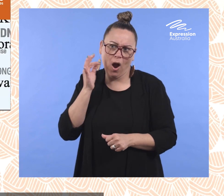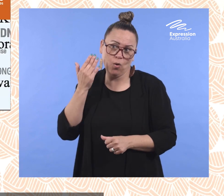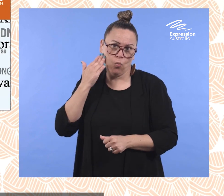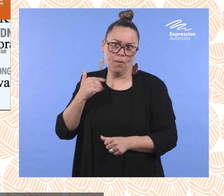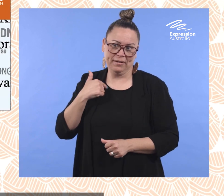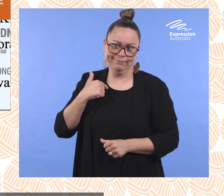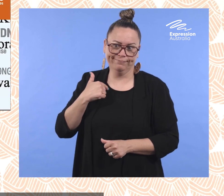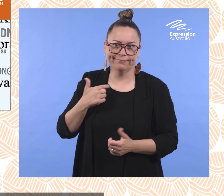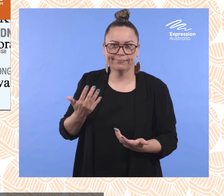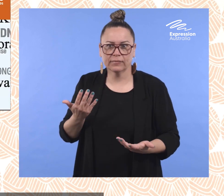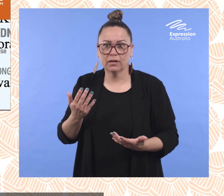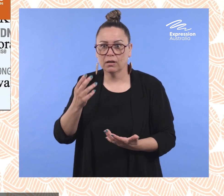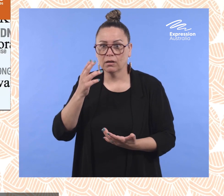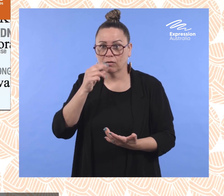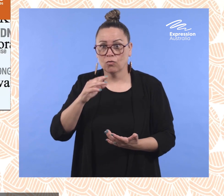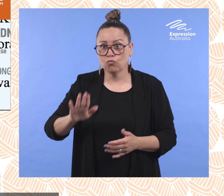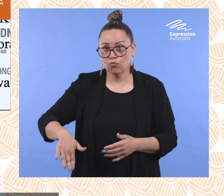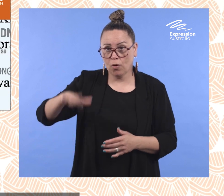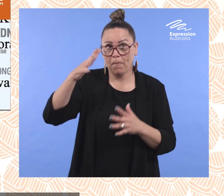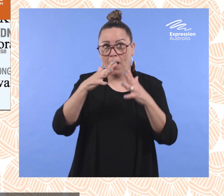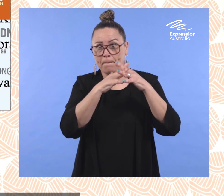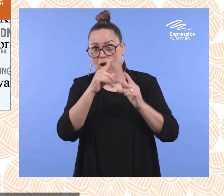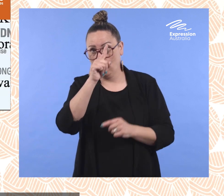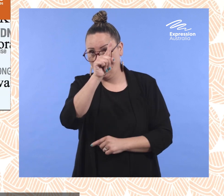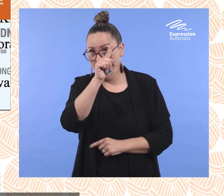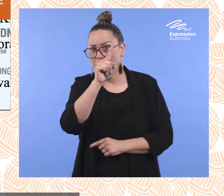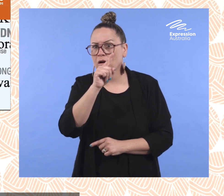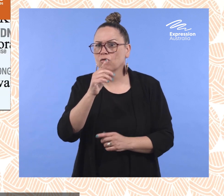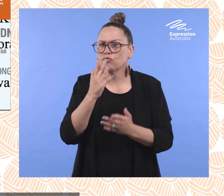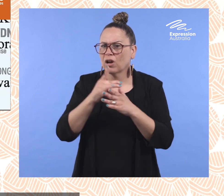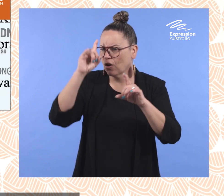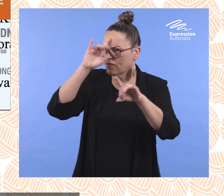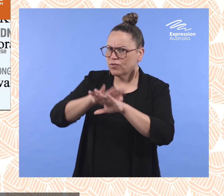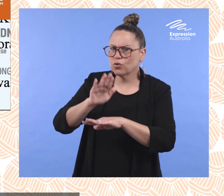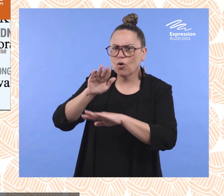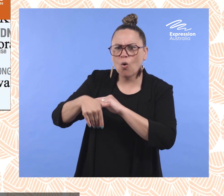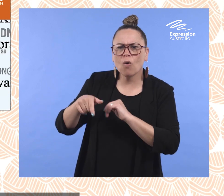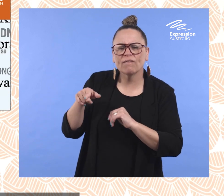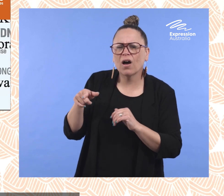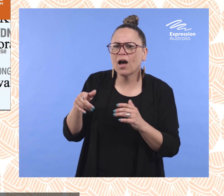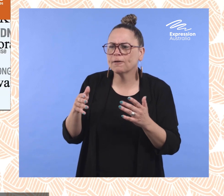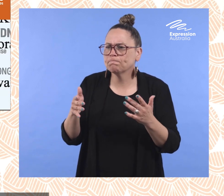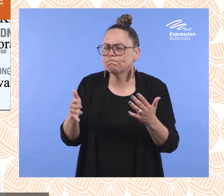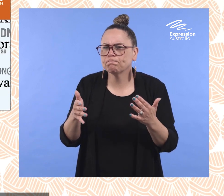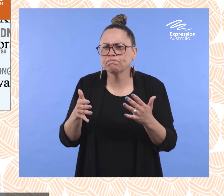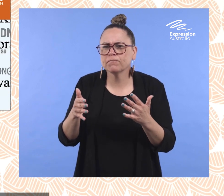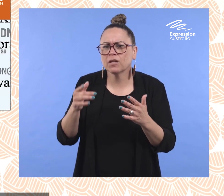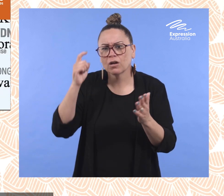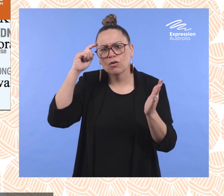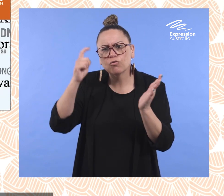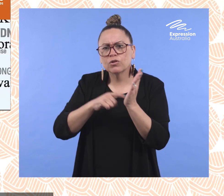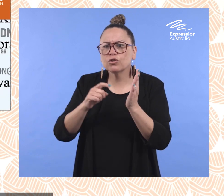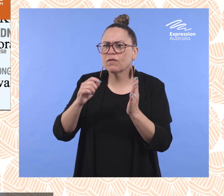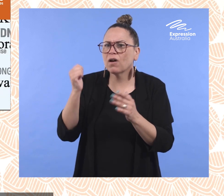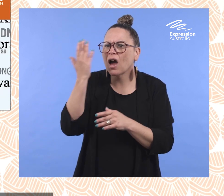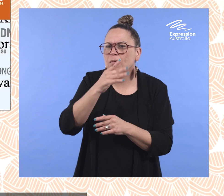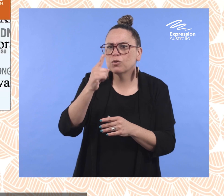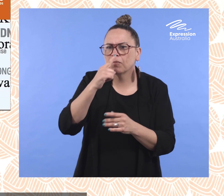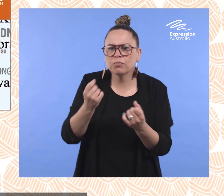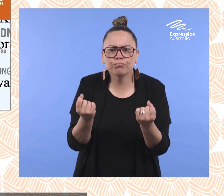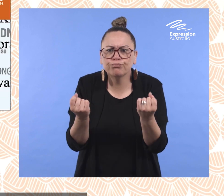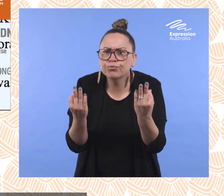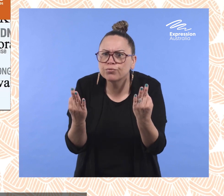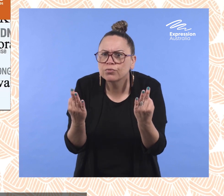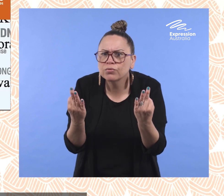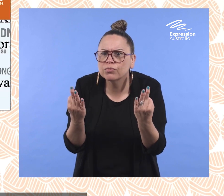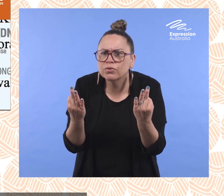white woman a young person growing up in America, I was just so confused about the lack of recognition of Aboriginal people, which